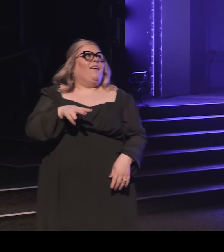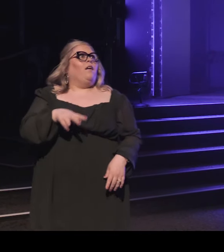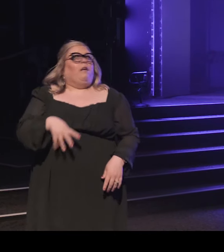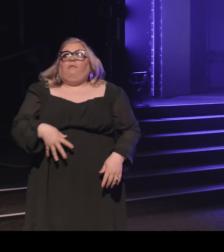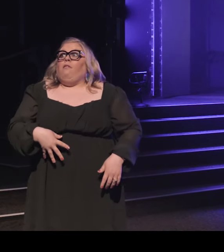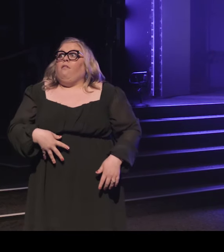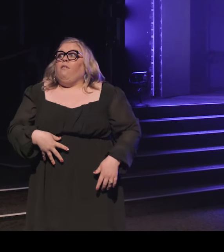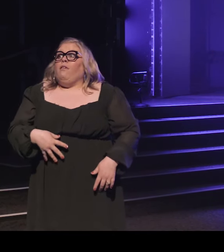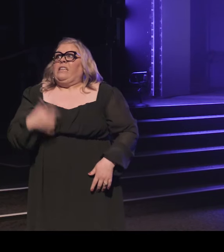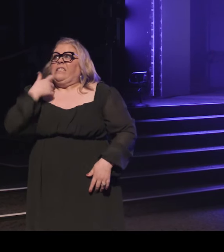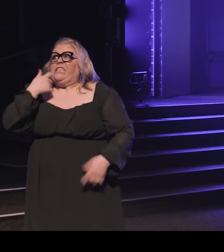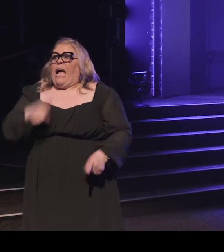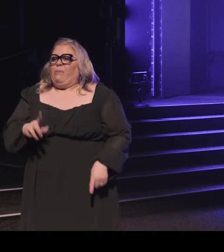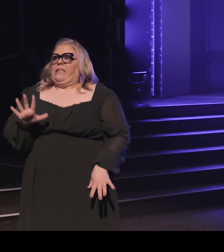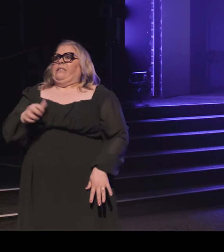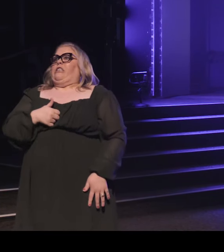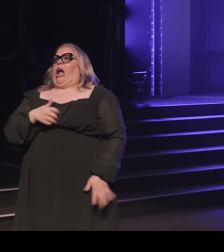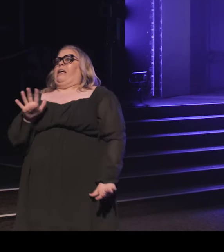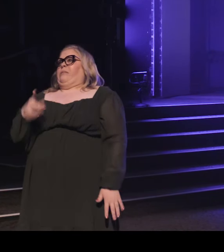if that was something you had experienced.